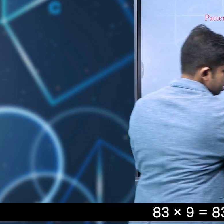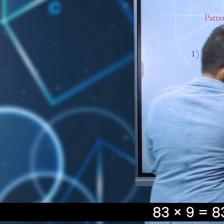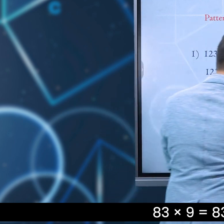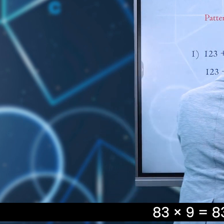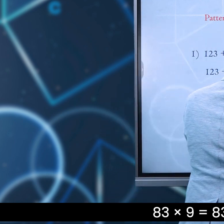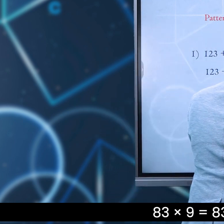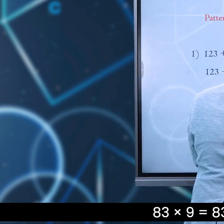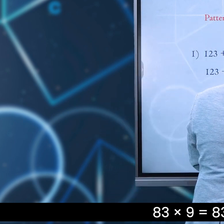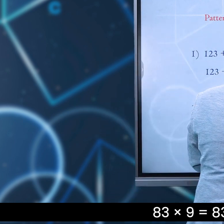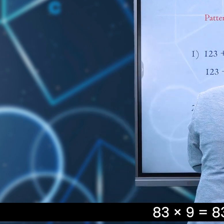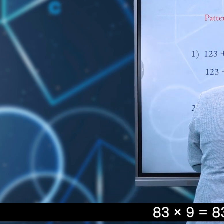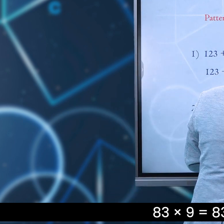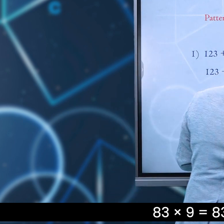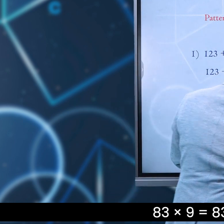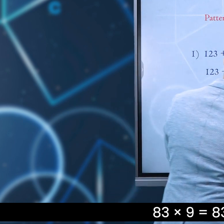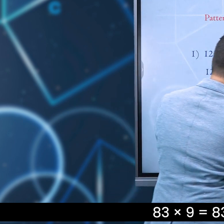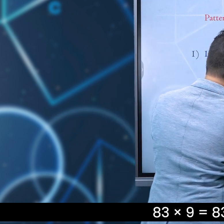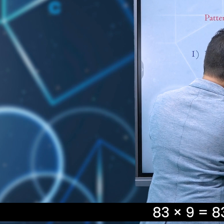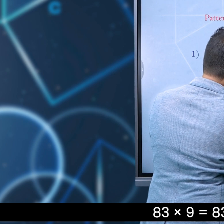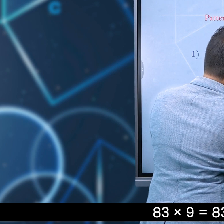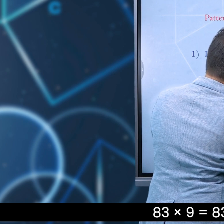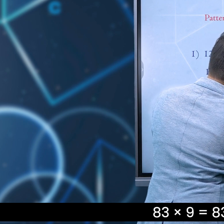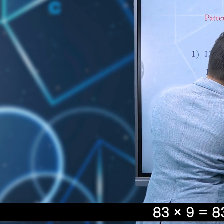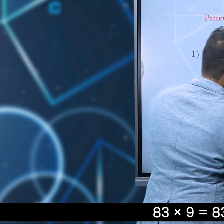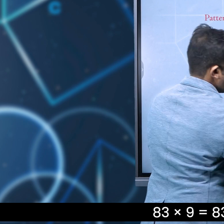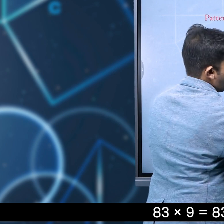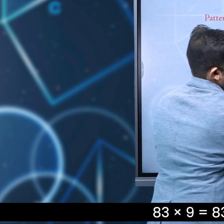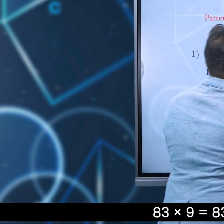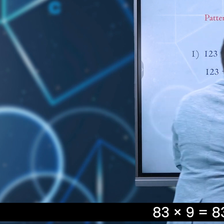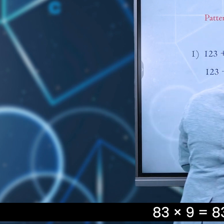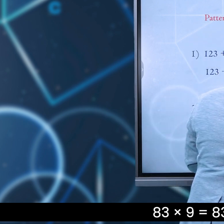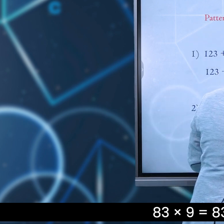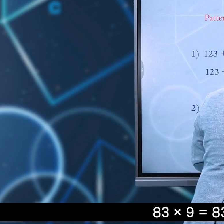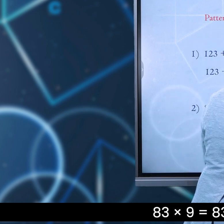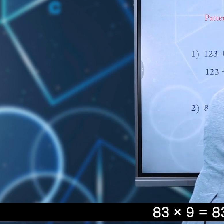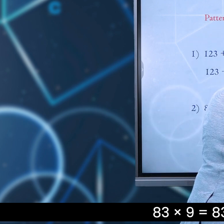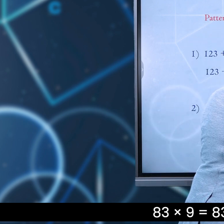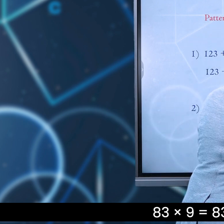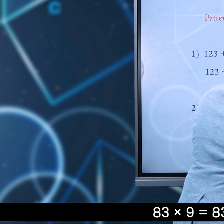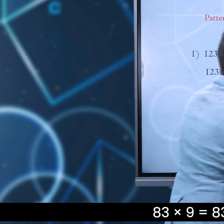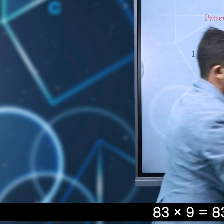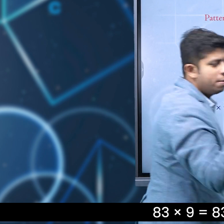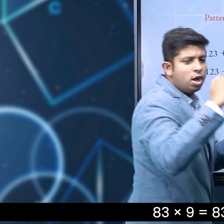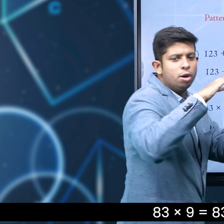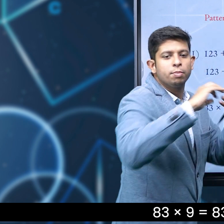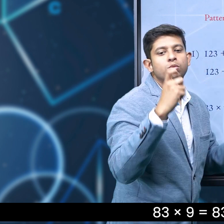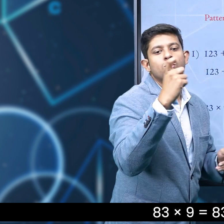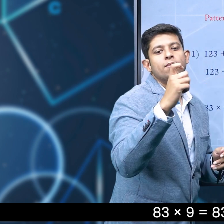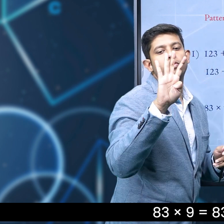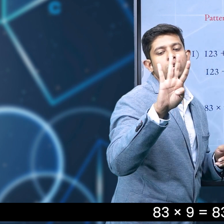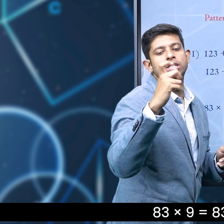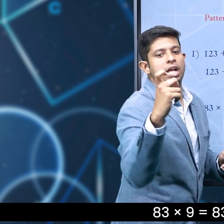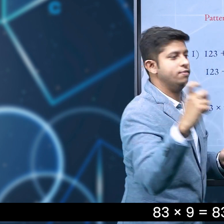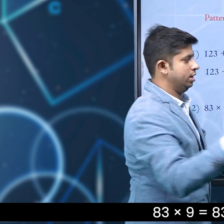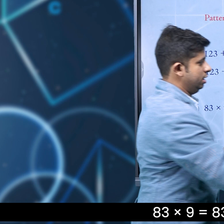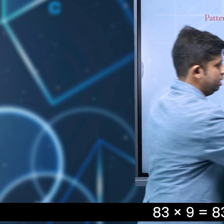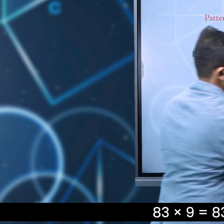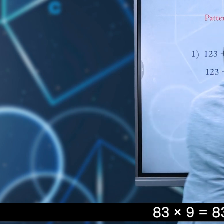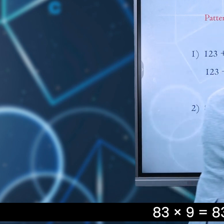83 into 10, 830 minus 83 into 1, 83 is equal to